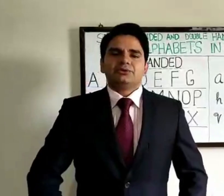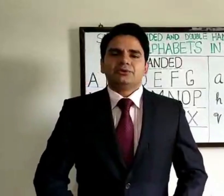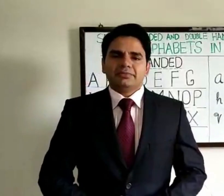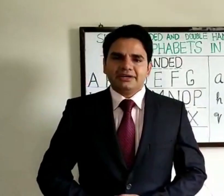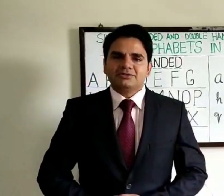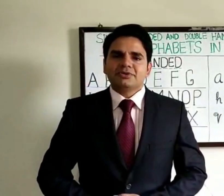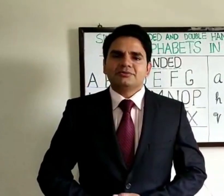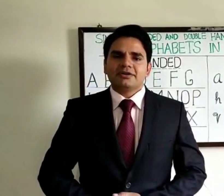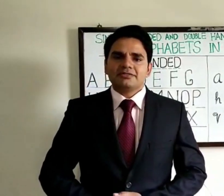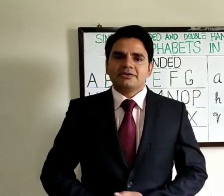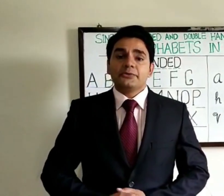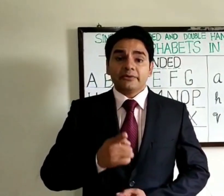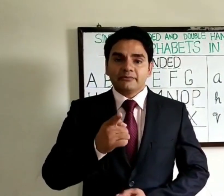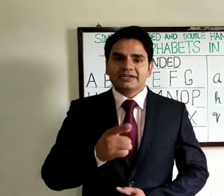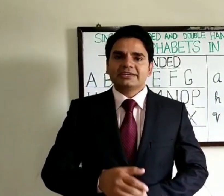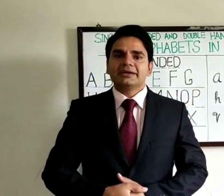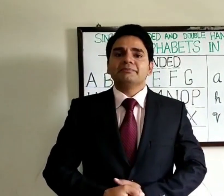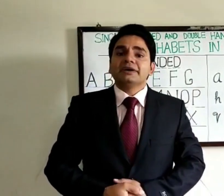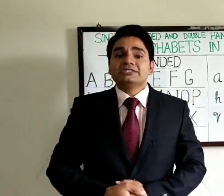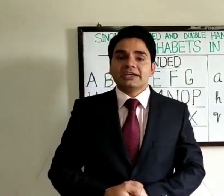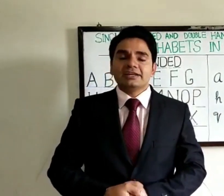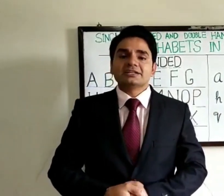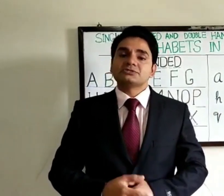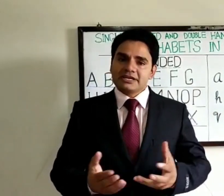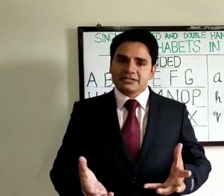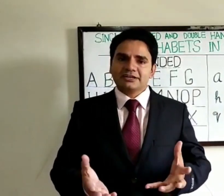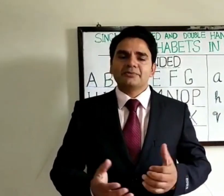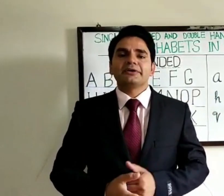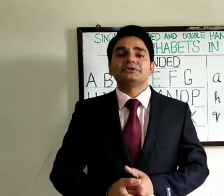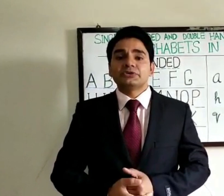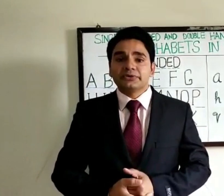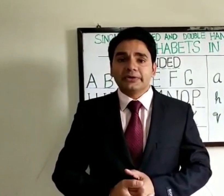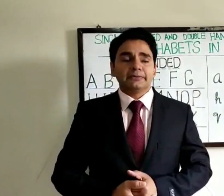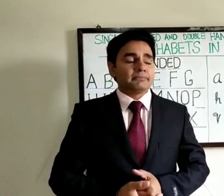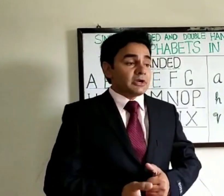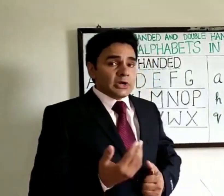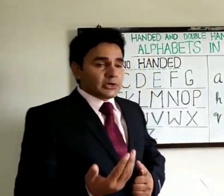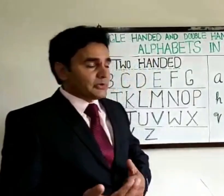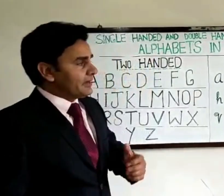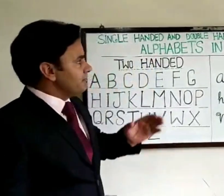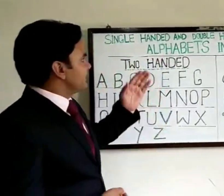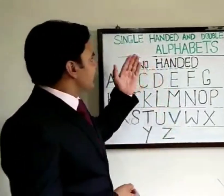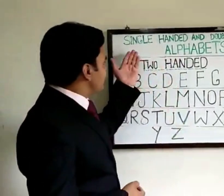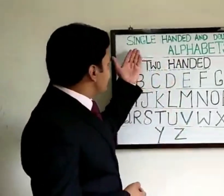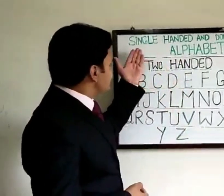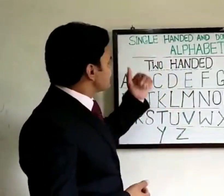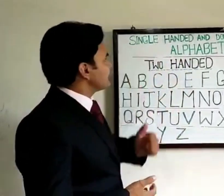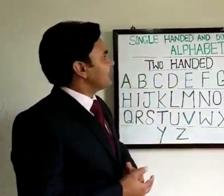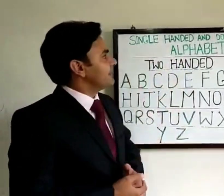Assalamualaikum. My name is Mohammed Asir. You're watching my channel Special Learning Point on YouTube. Today my topic is single-handed